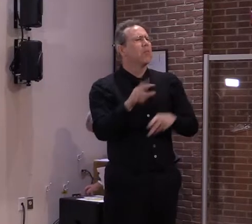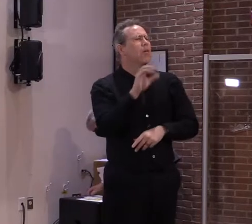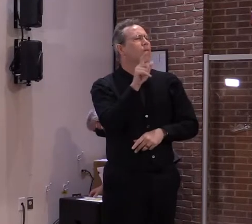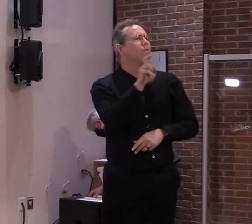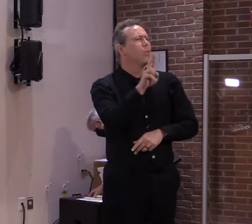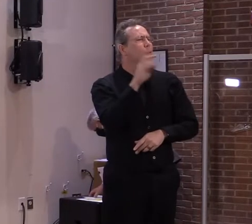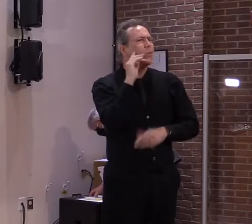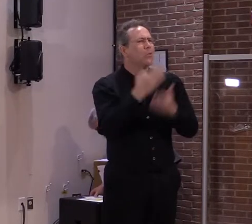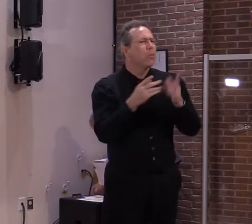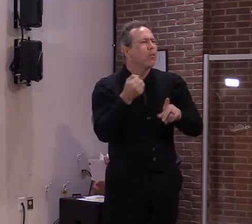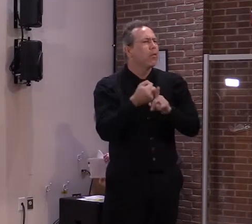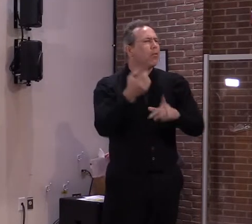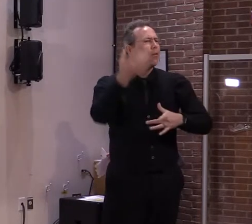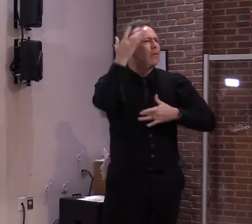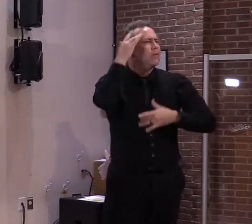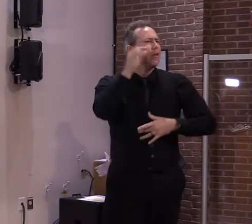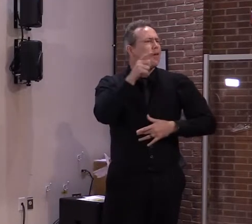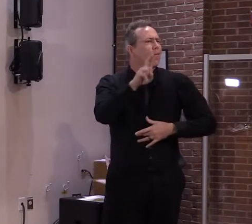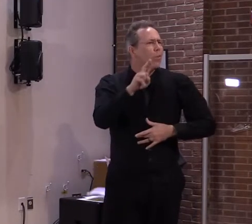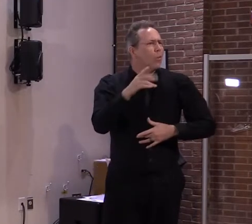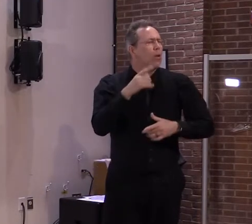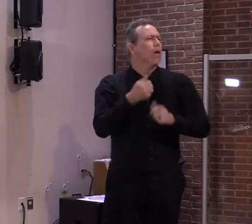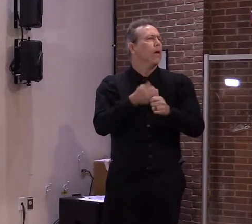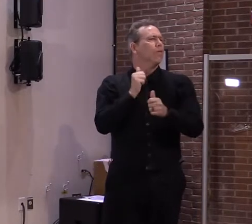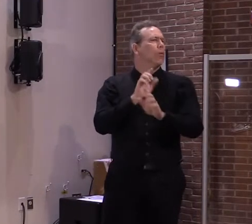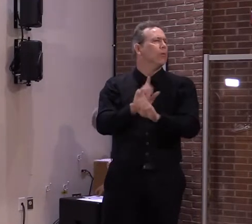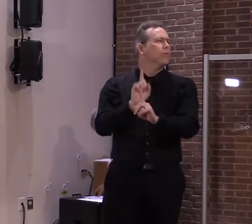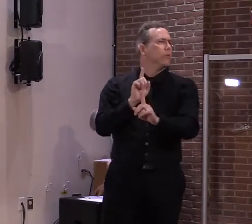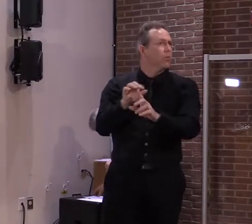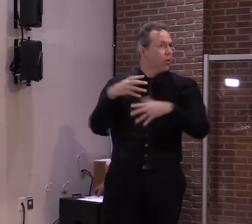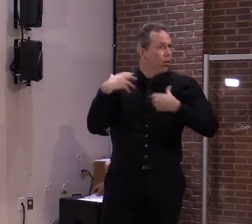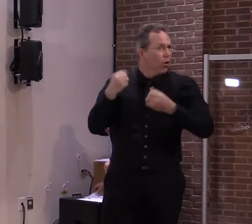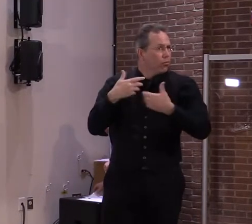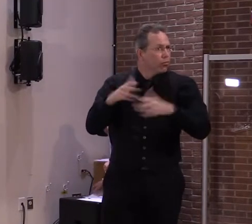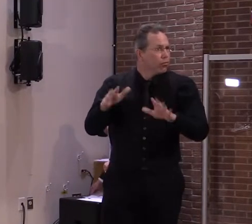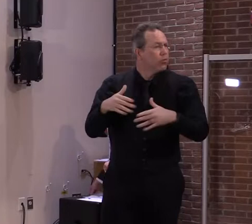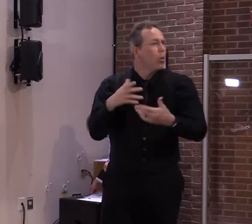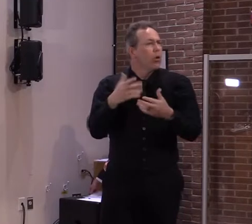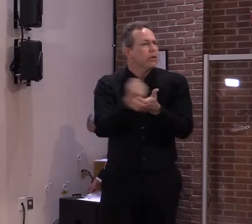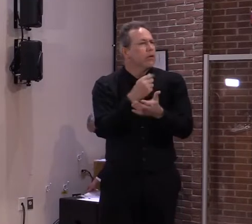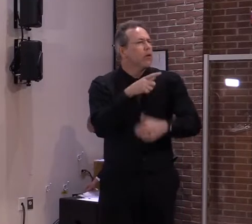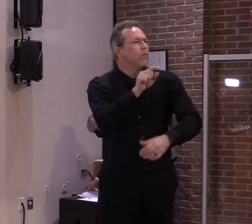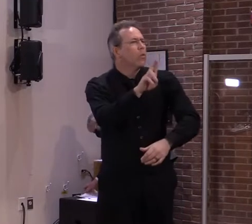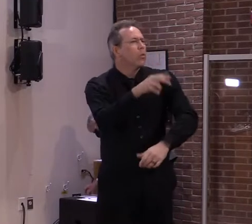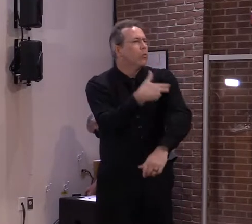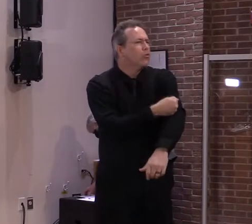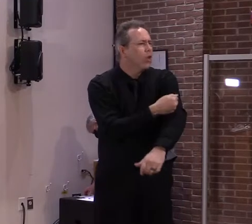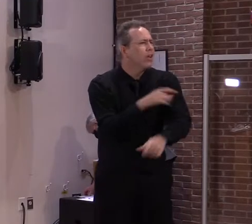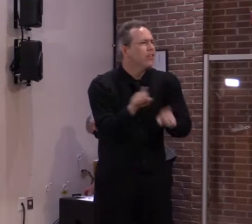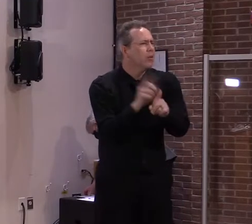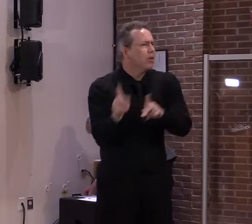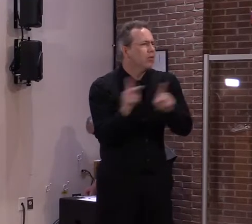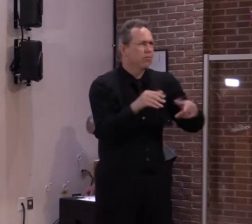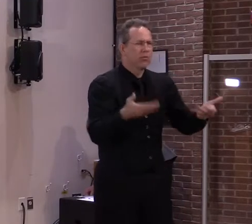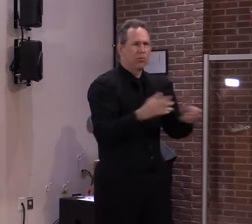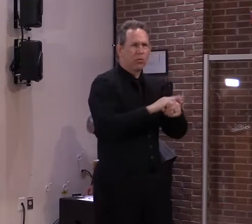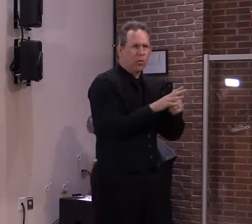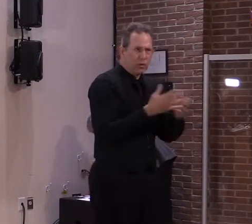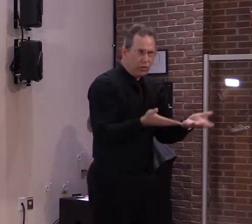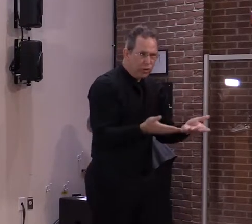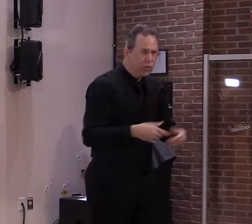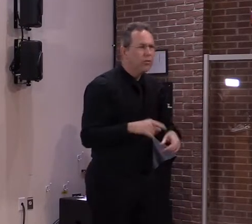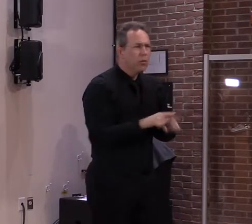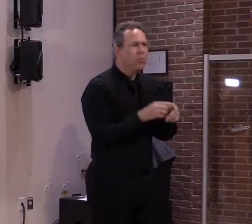emergency we've been in for over a year. It's meant to let nonprofits, community